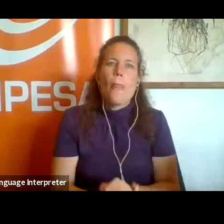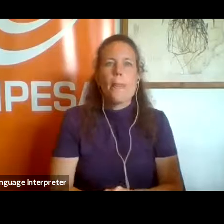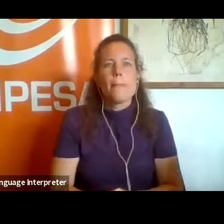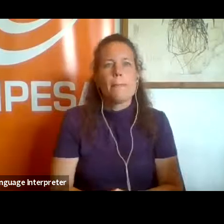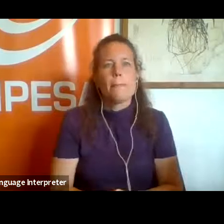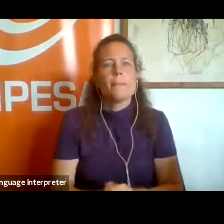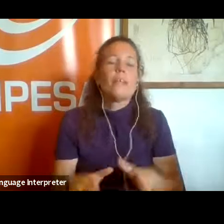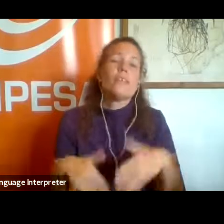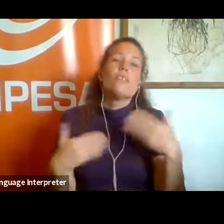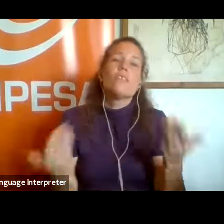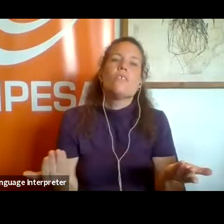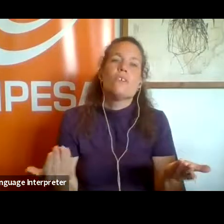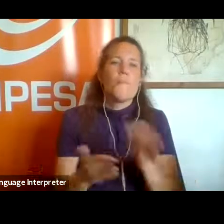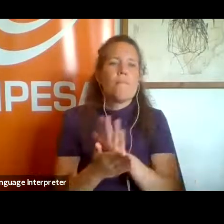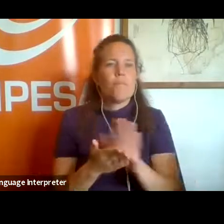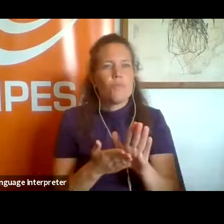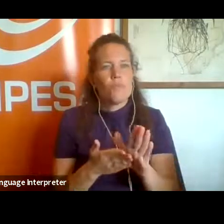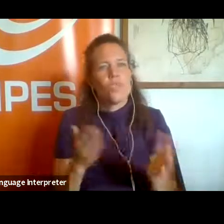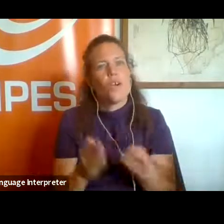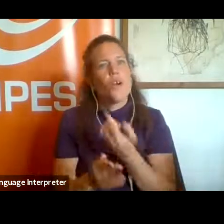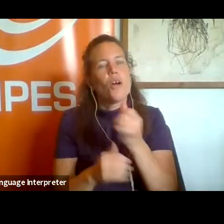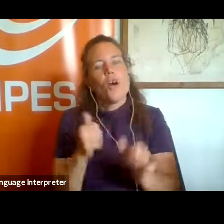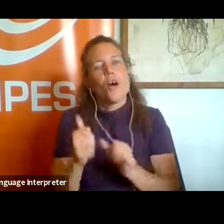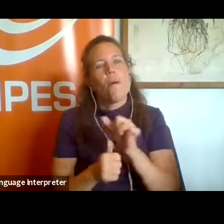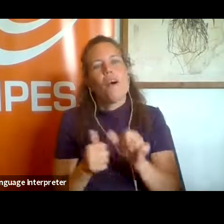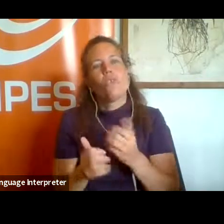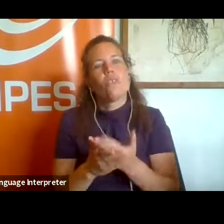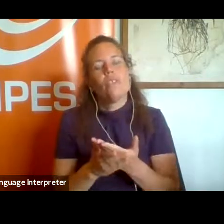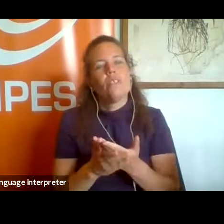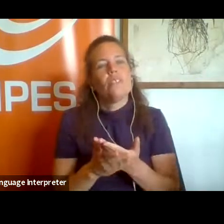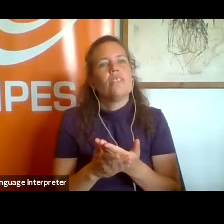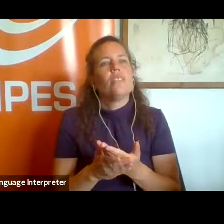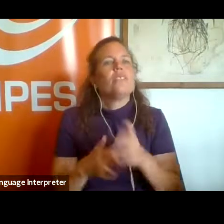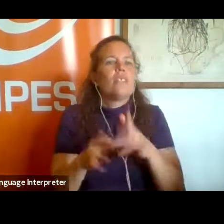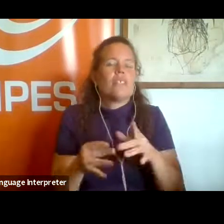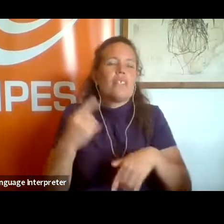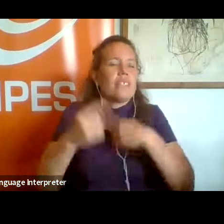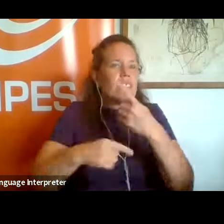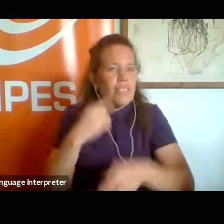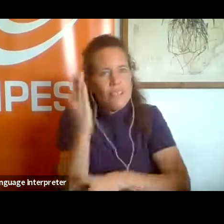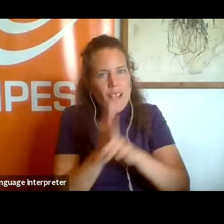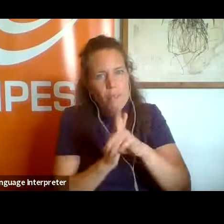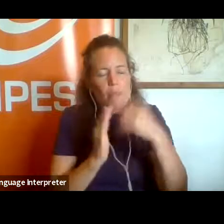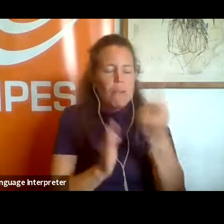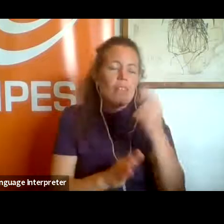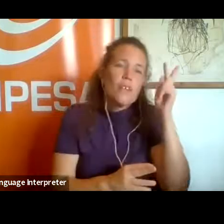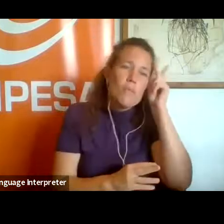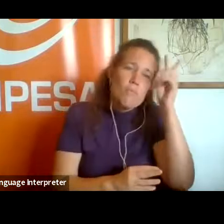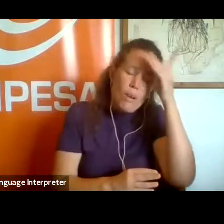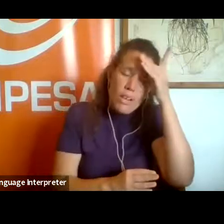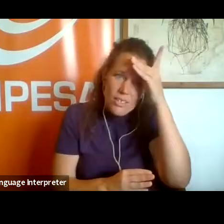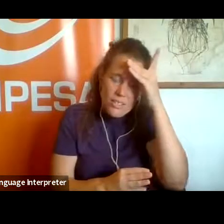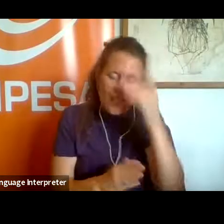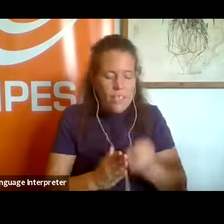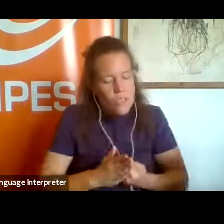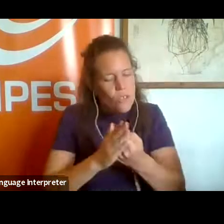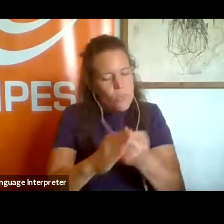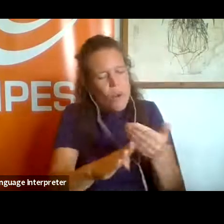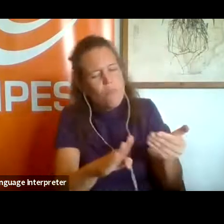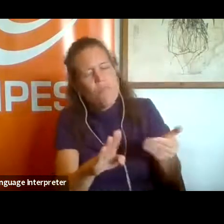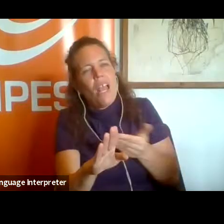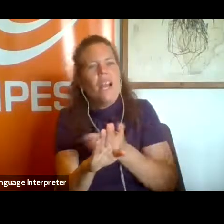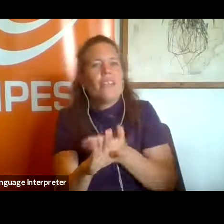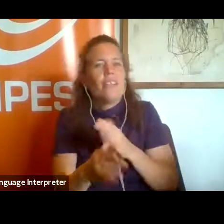And so, it's not just about developing that infrastructure, but also making sure there's policy and support behind it that